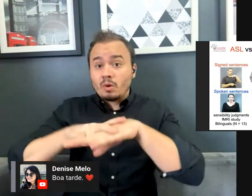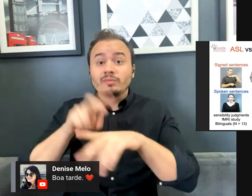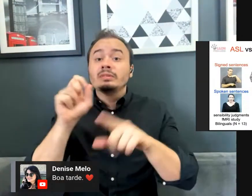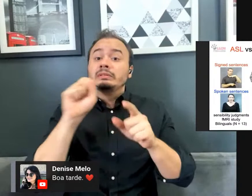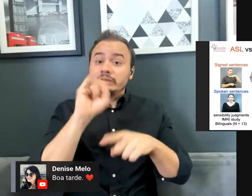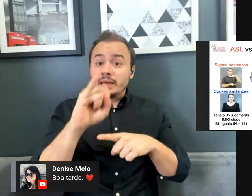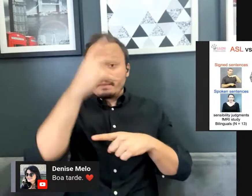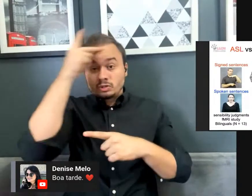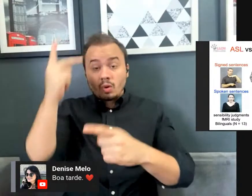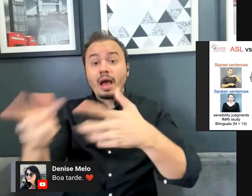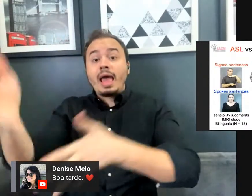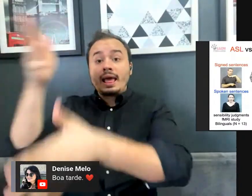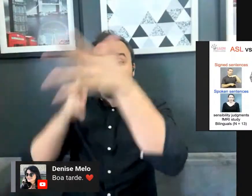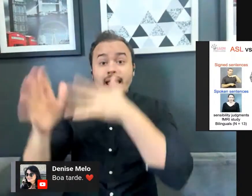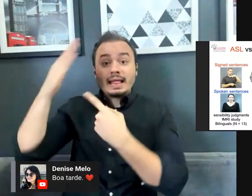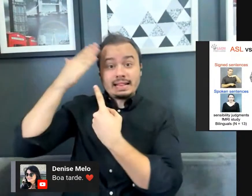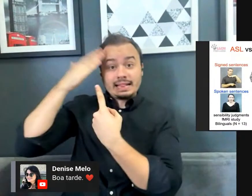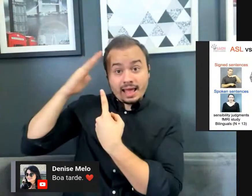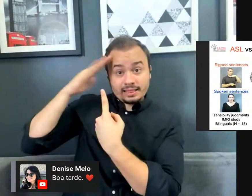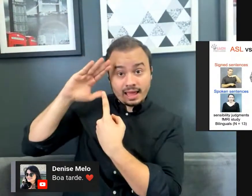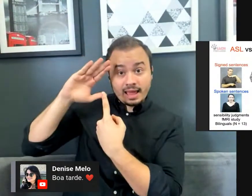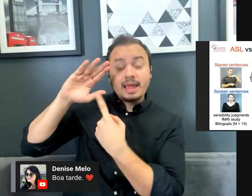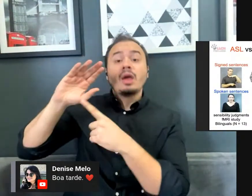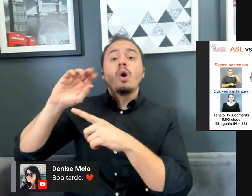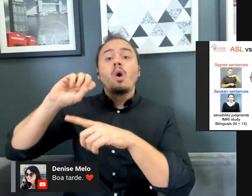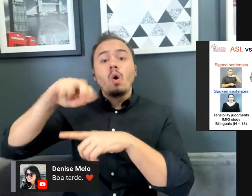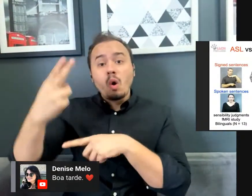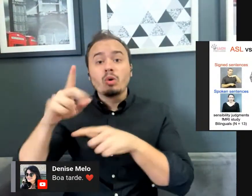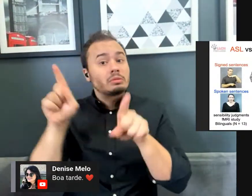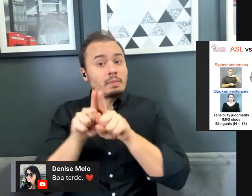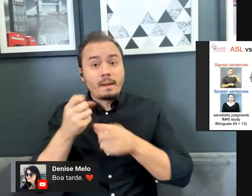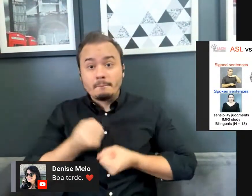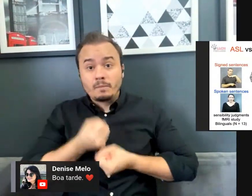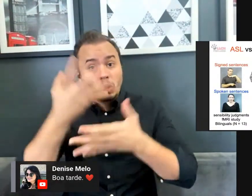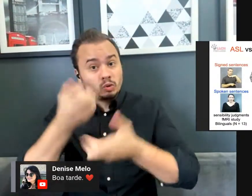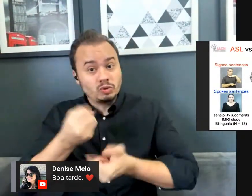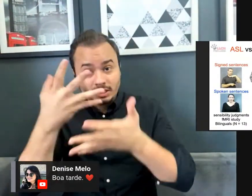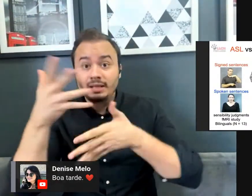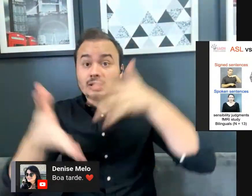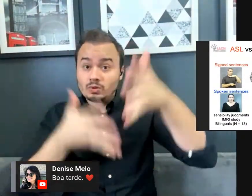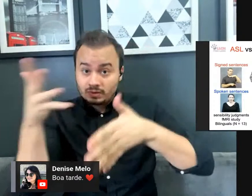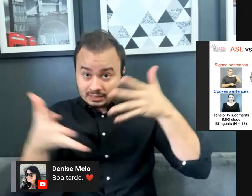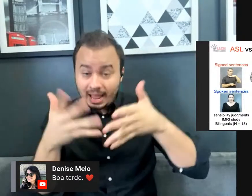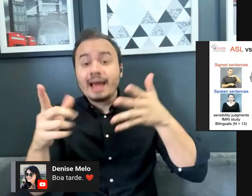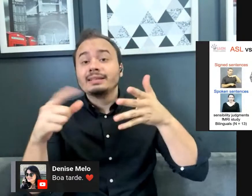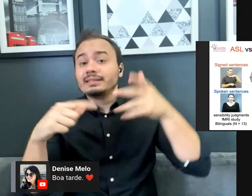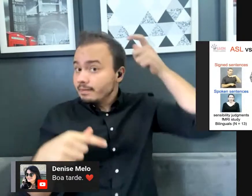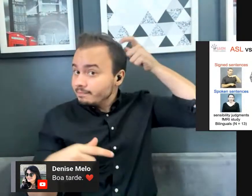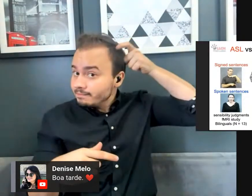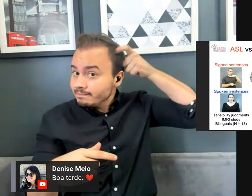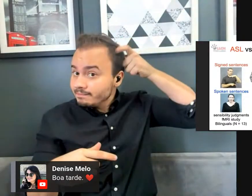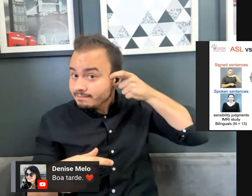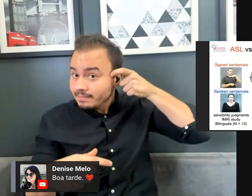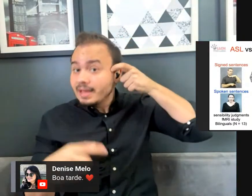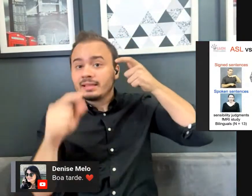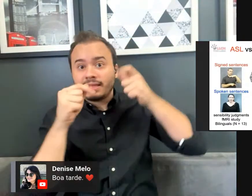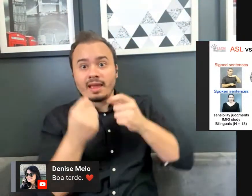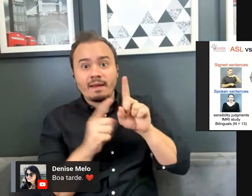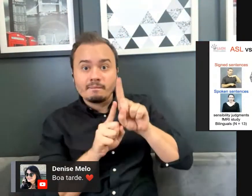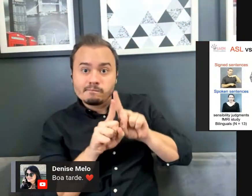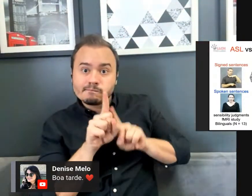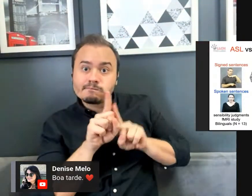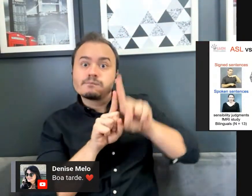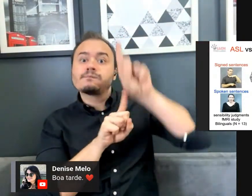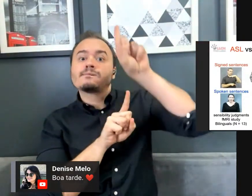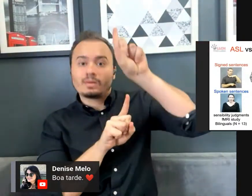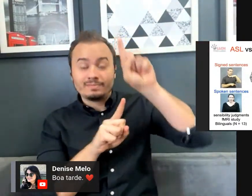looked at the production regions, these regions were also engaged. So what's interesting about that is that this frontal parietal network has